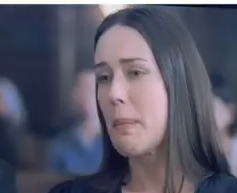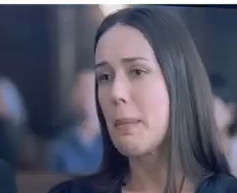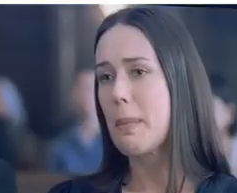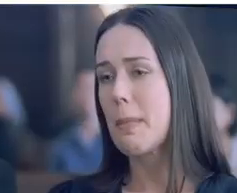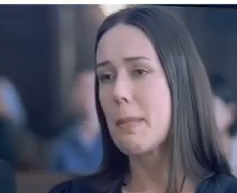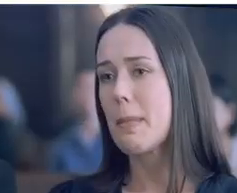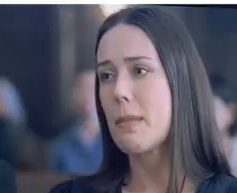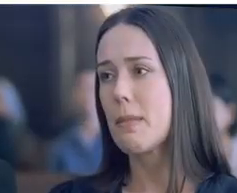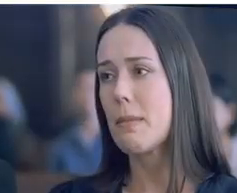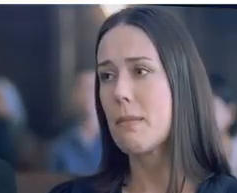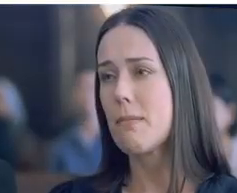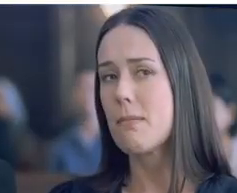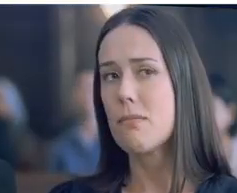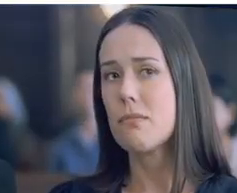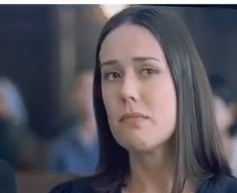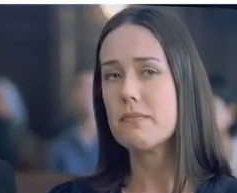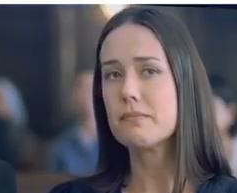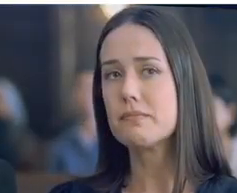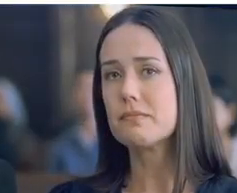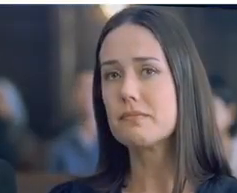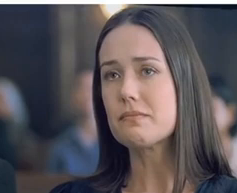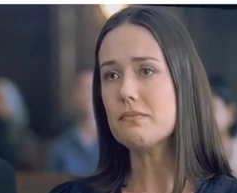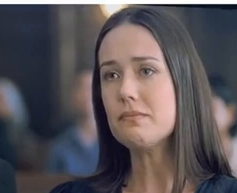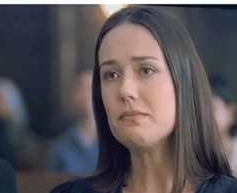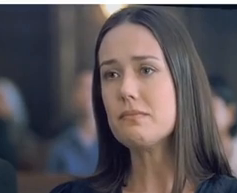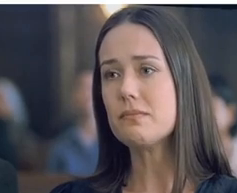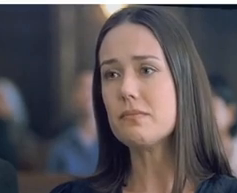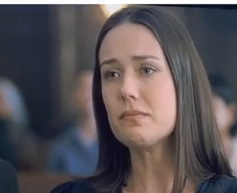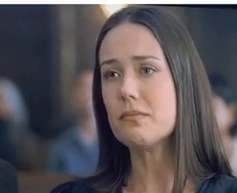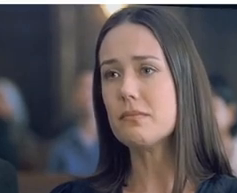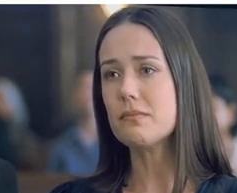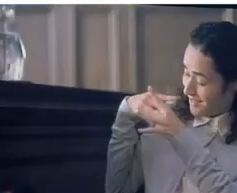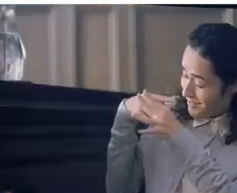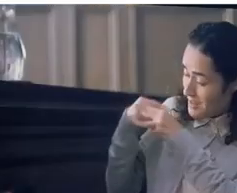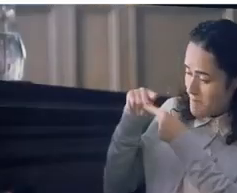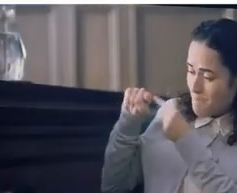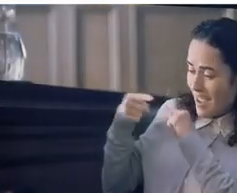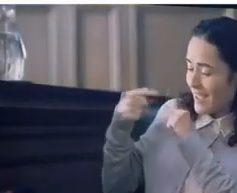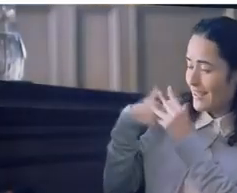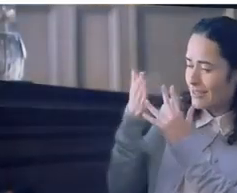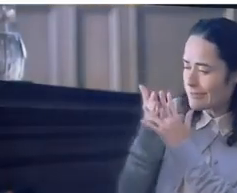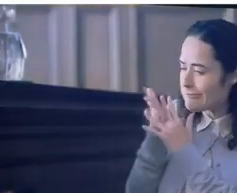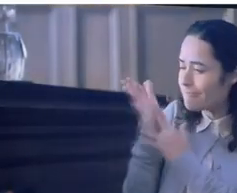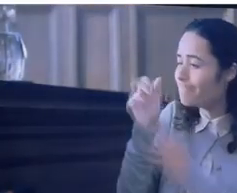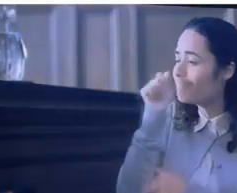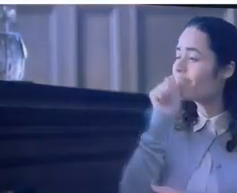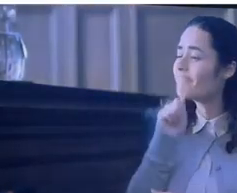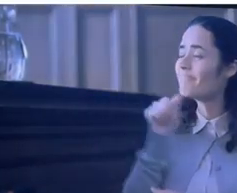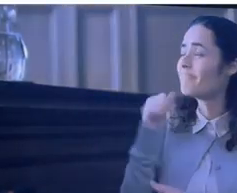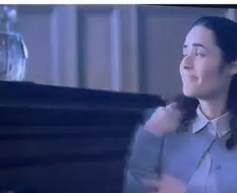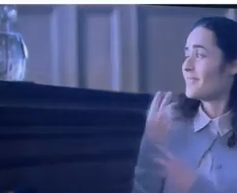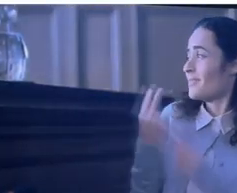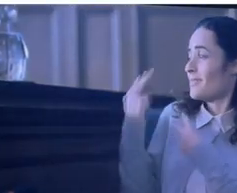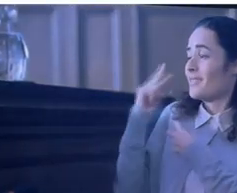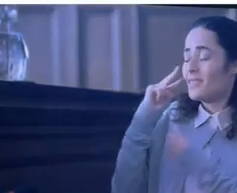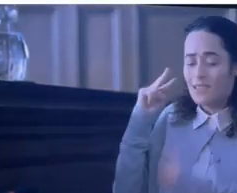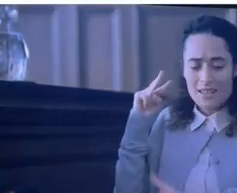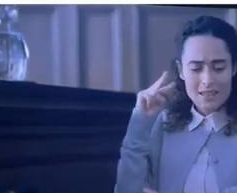thought I could see, that all of the pain that I endured for all those